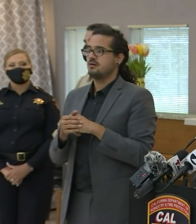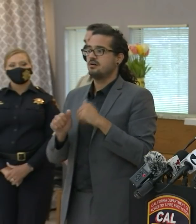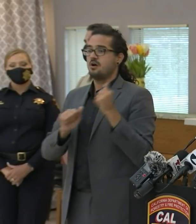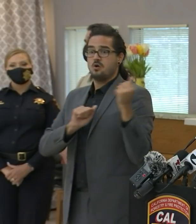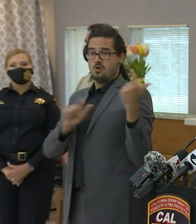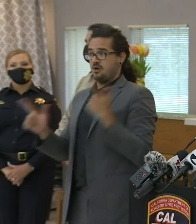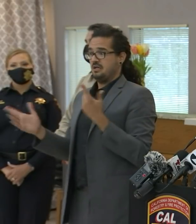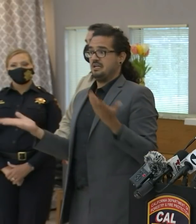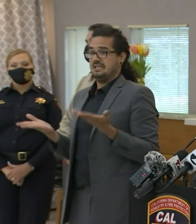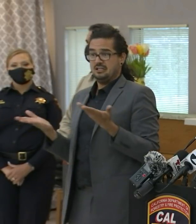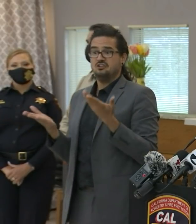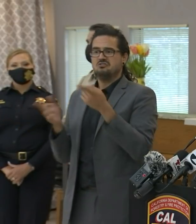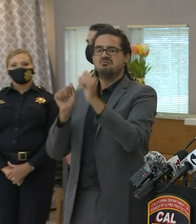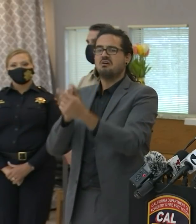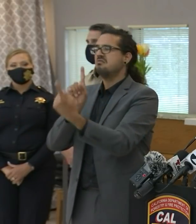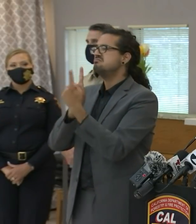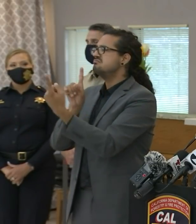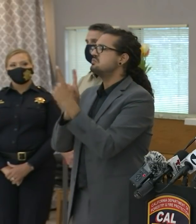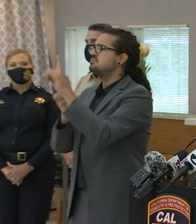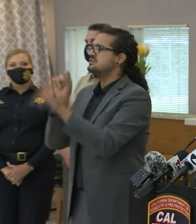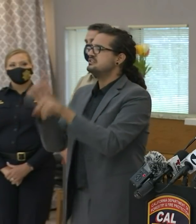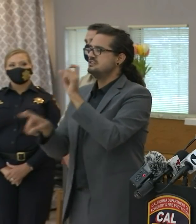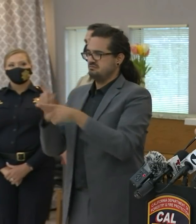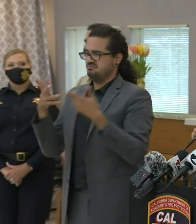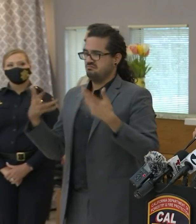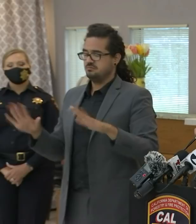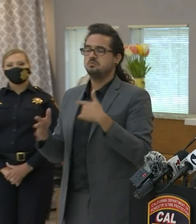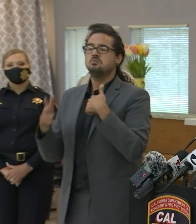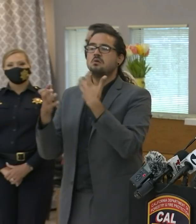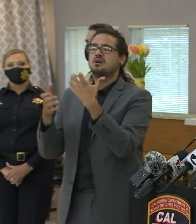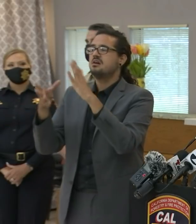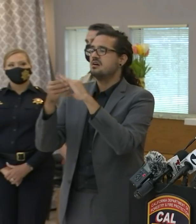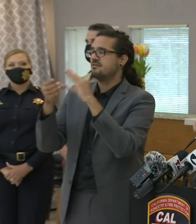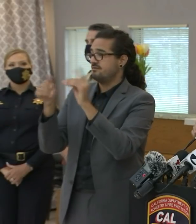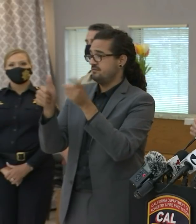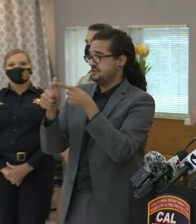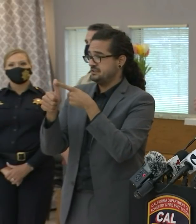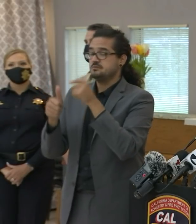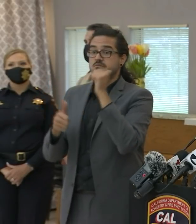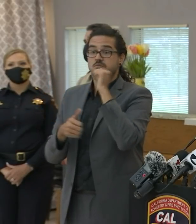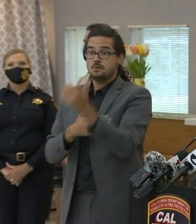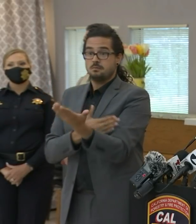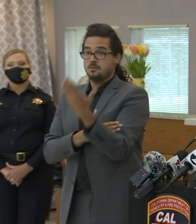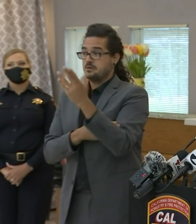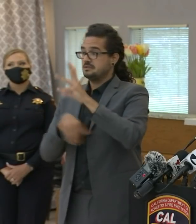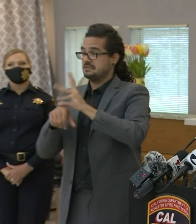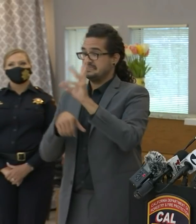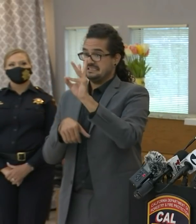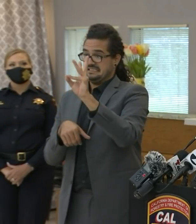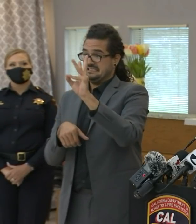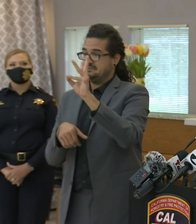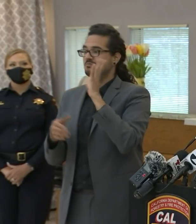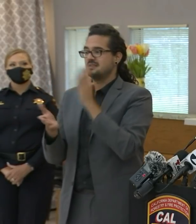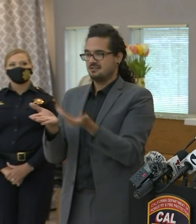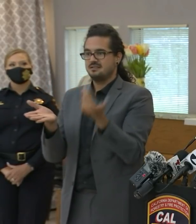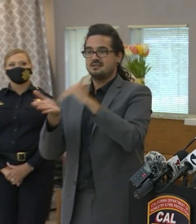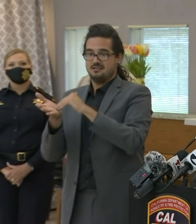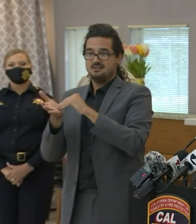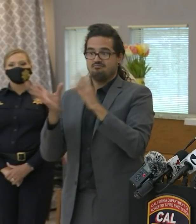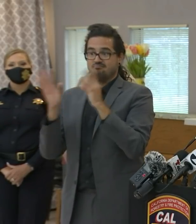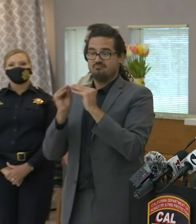press conference. One thing I just do want to note is tomorrow morning's press conference at 6 a.m. will be outside near the